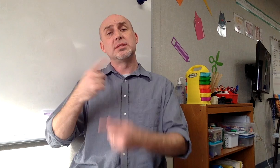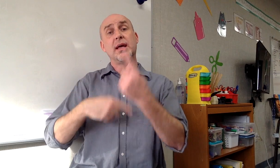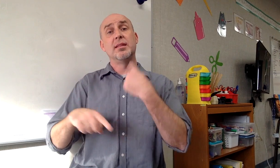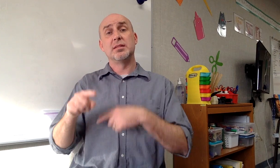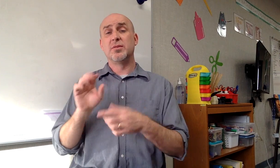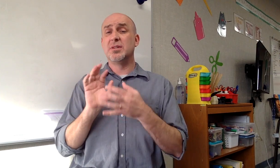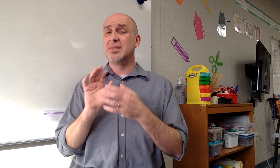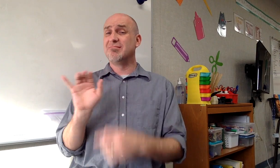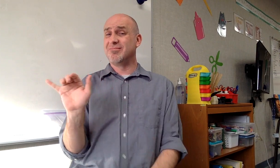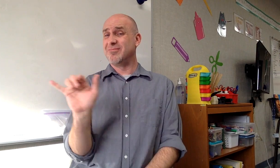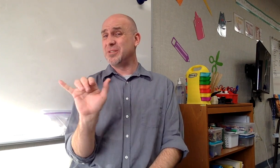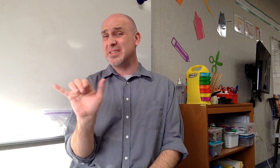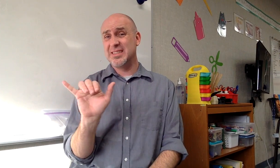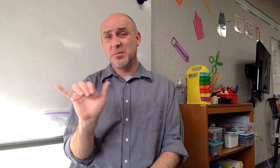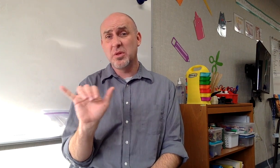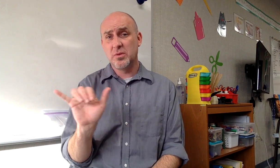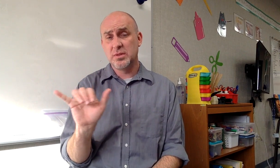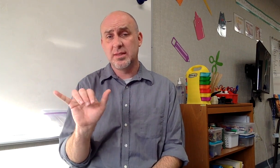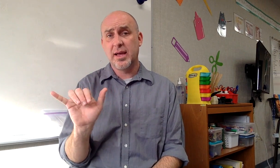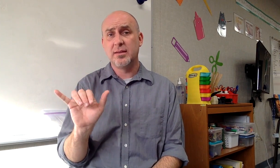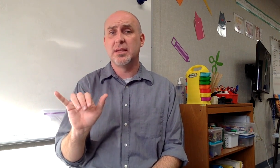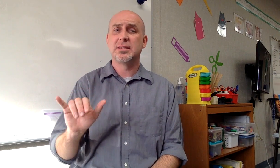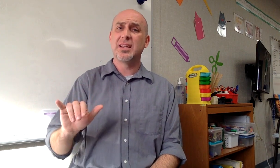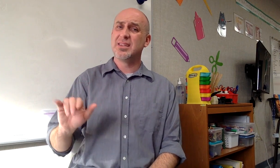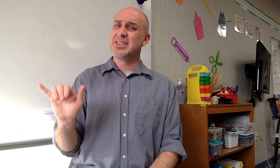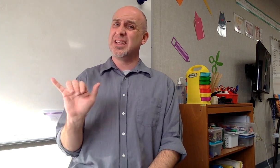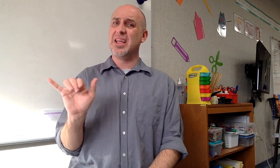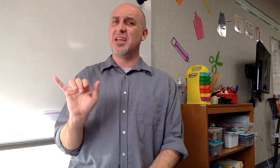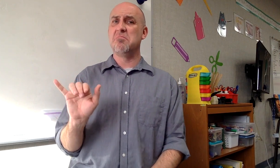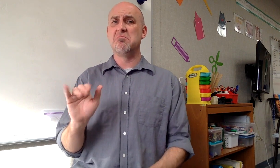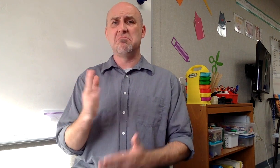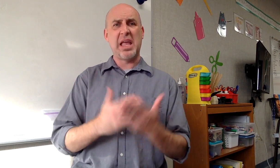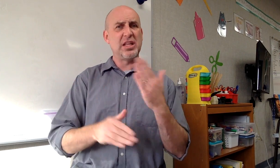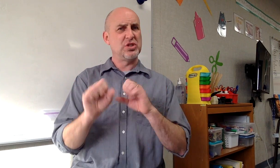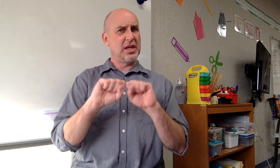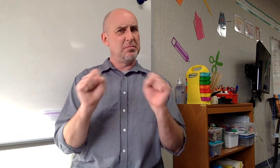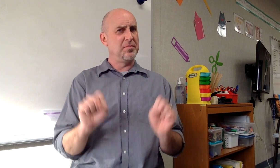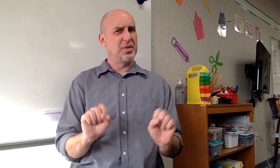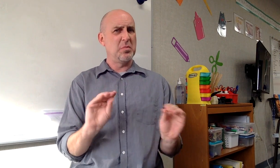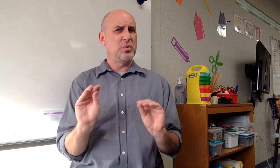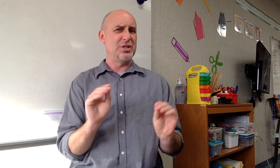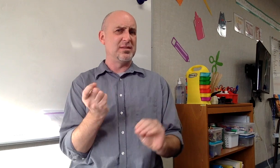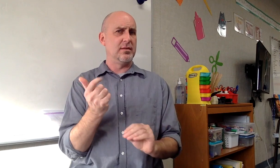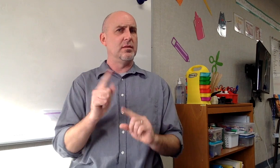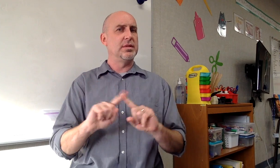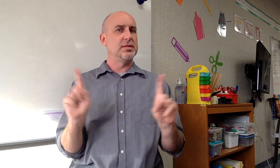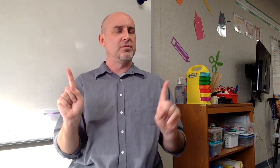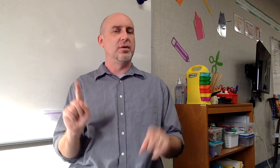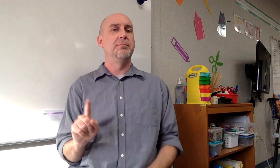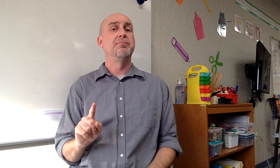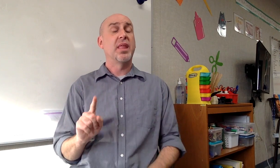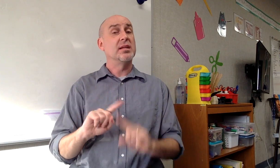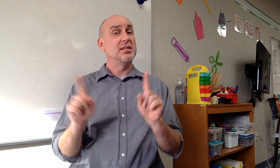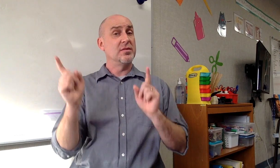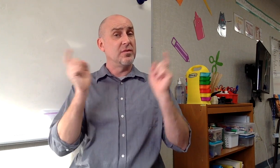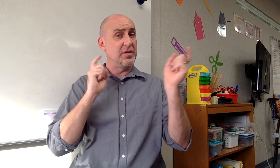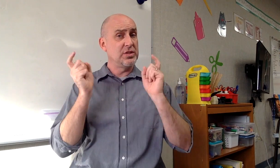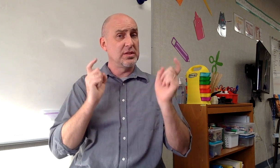sign that's very, very similar to that, has kind of the same hand shape. The motion's a little bit different. It has a different facial